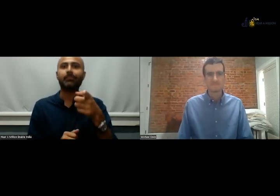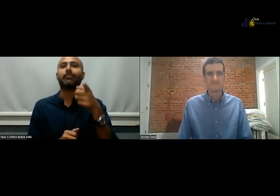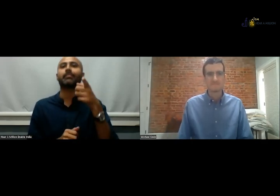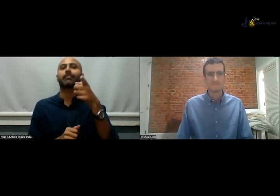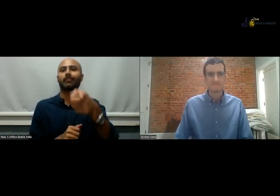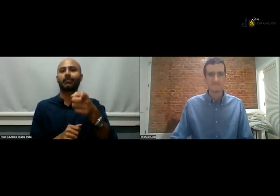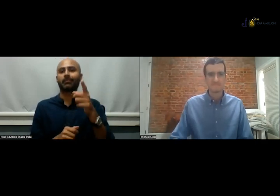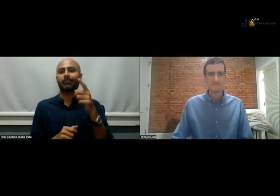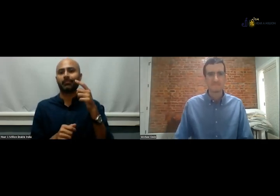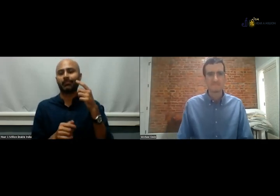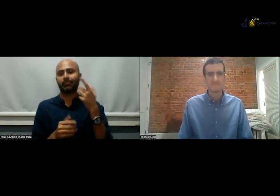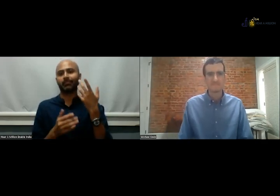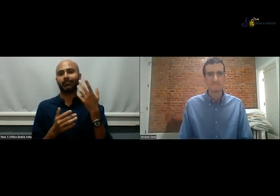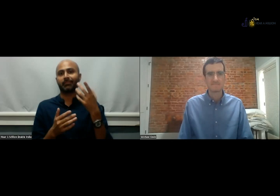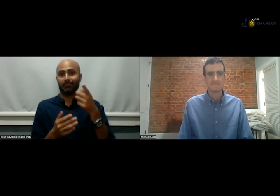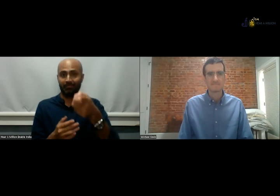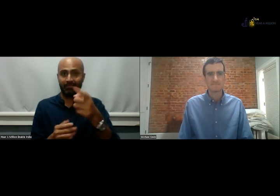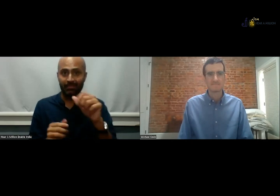Michael.